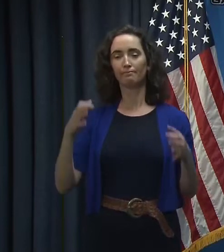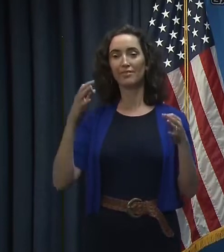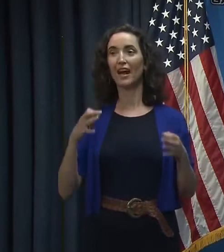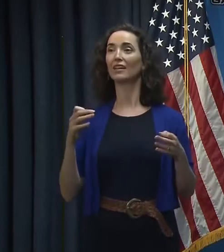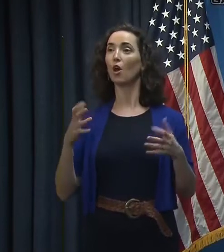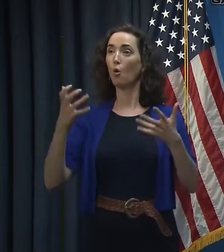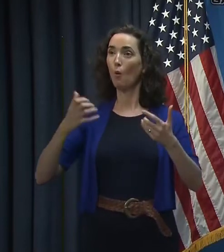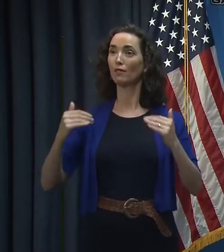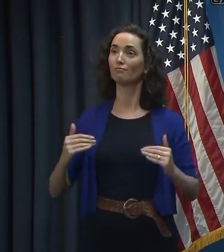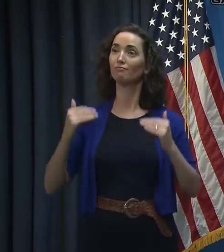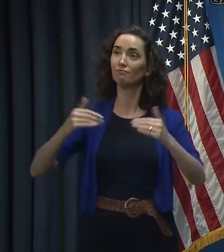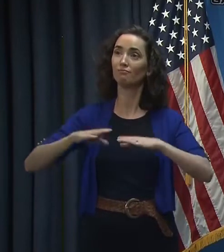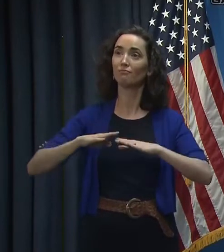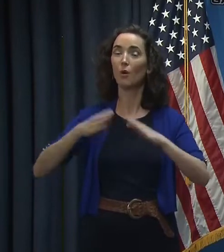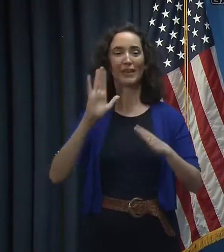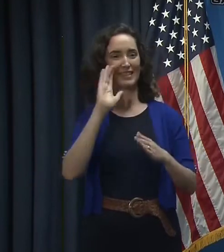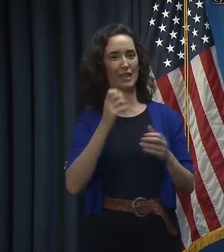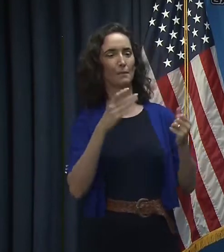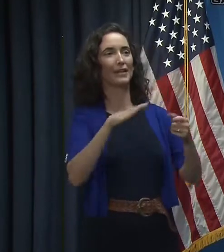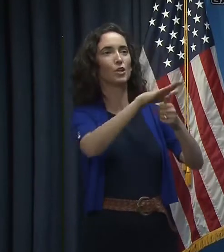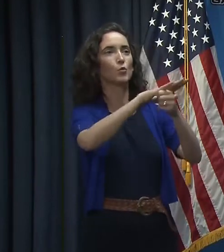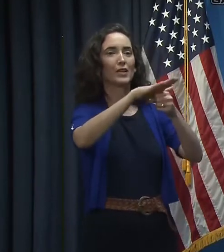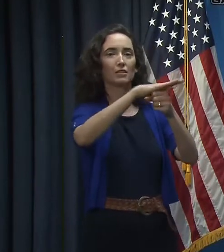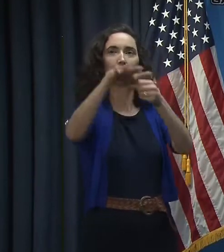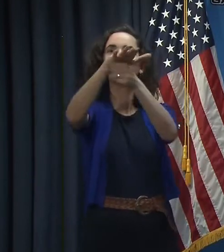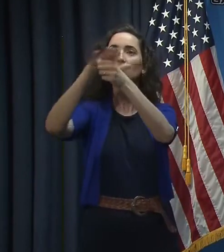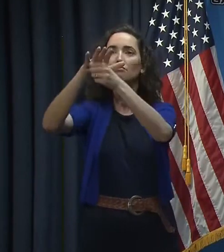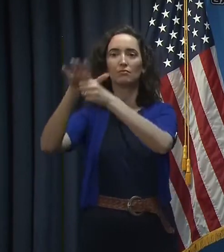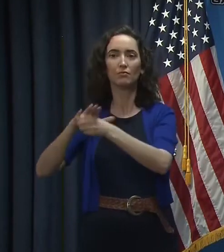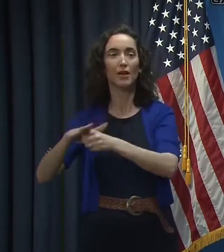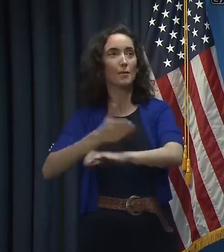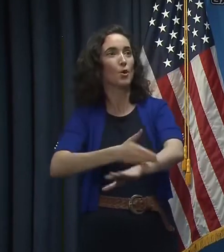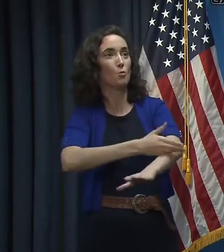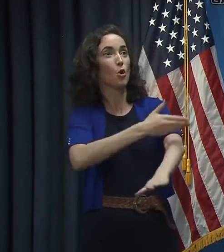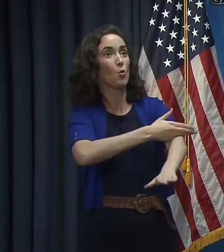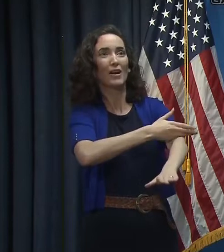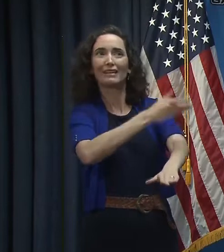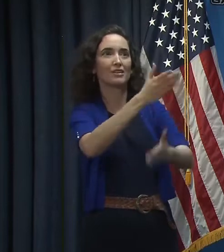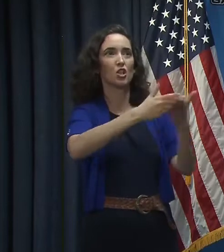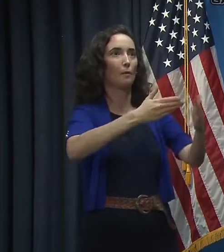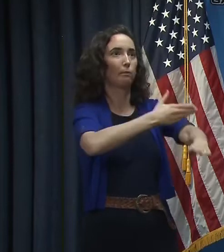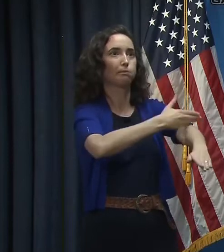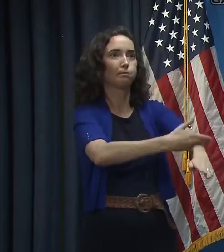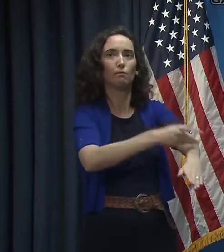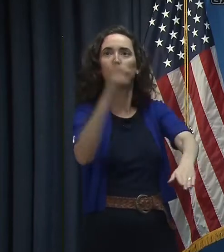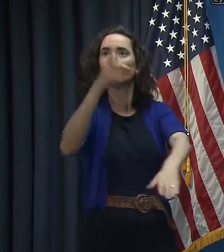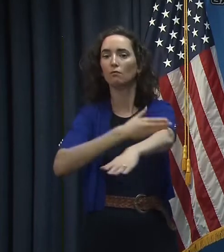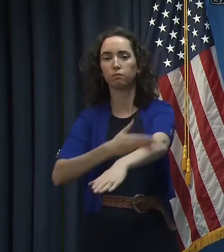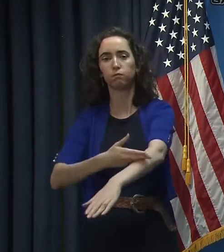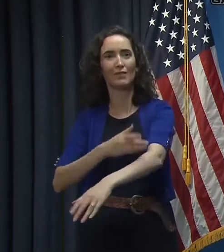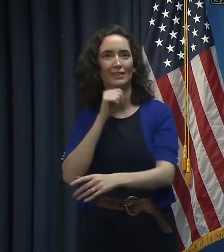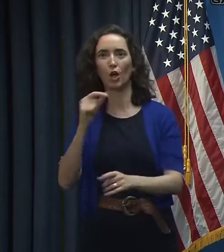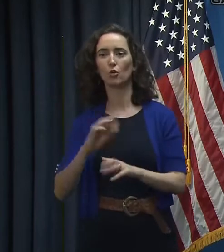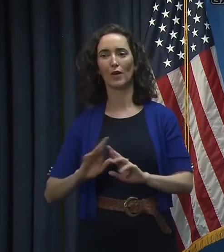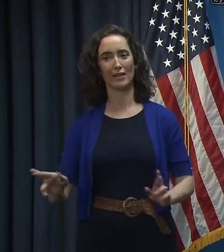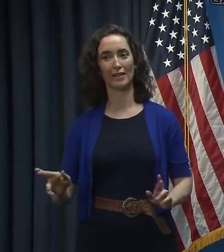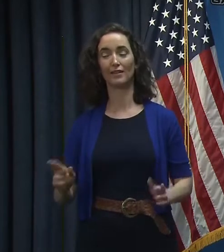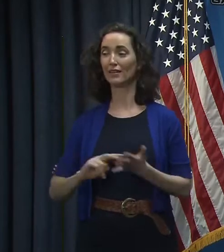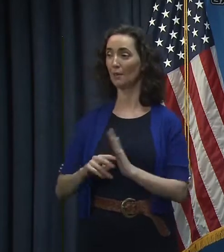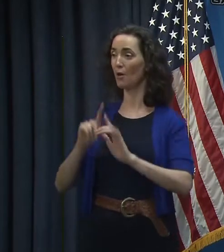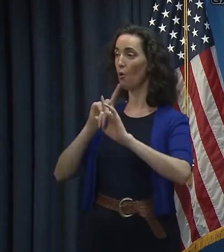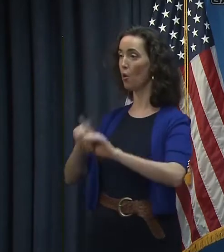number of regions, and our strong recommendation to the governor was that it was too soon to remove the